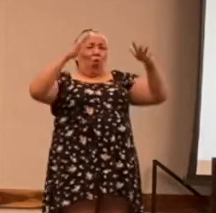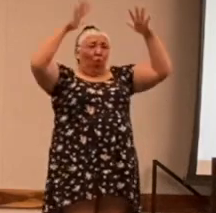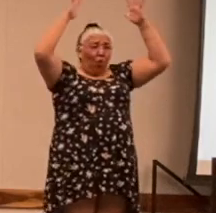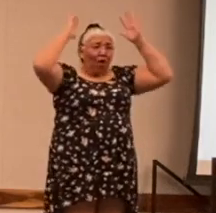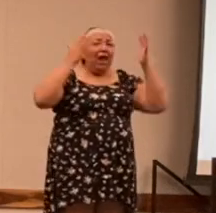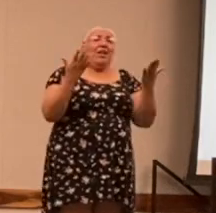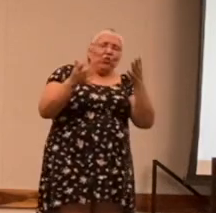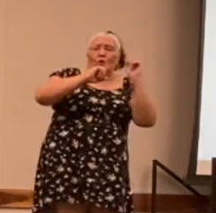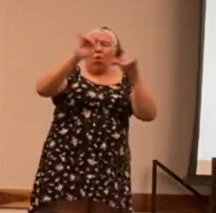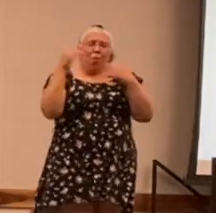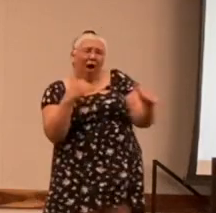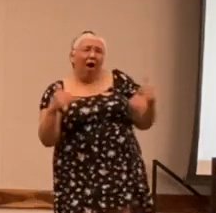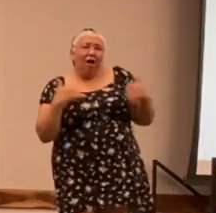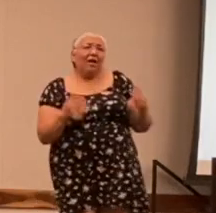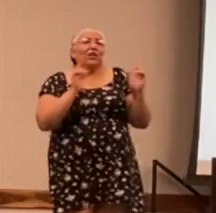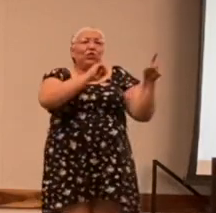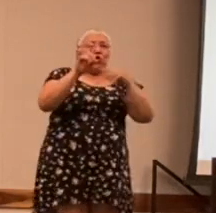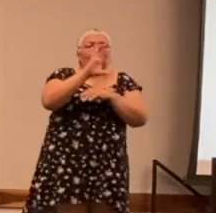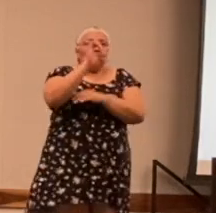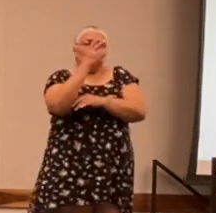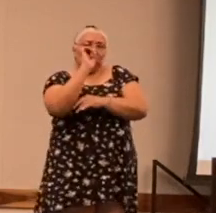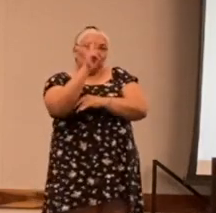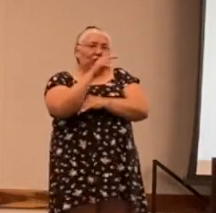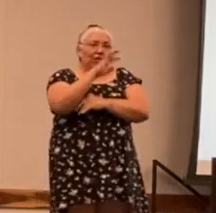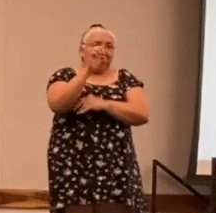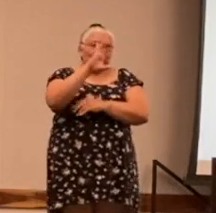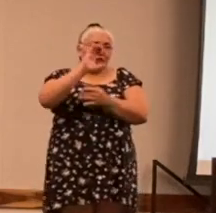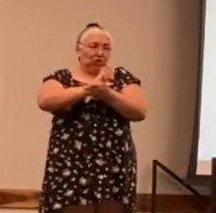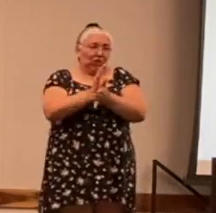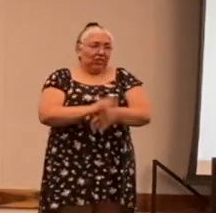Let's go party, let's go to Chuck E. Cheese.